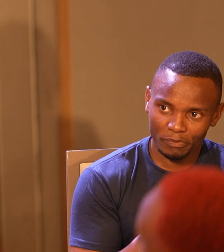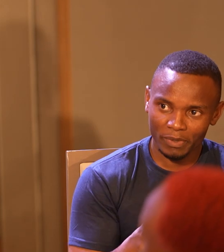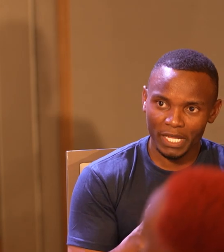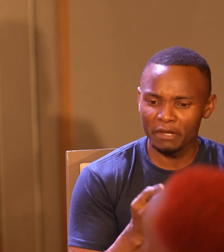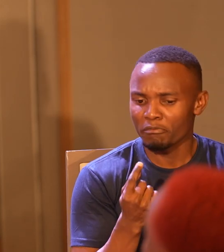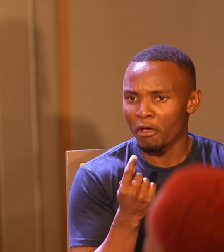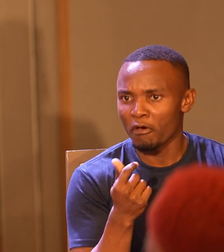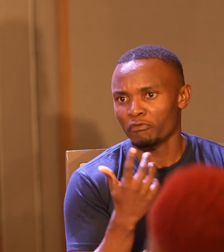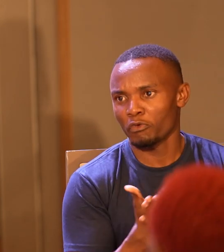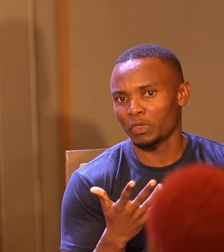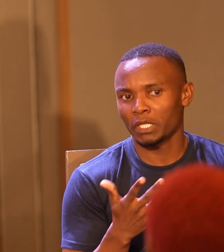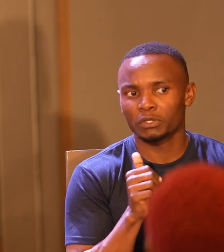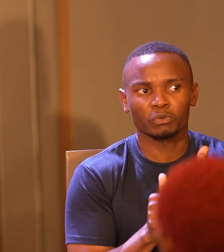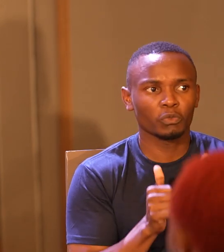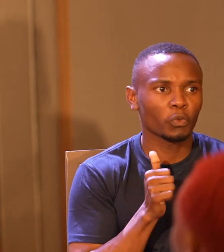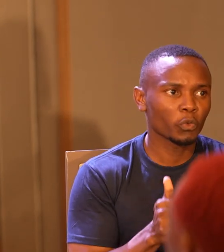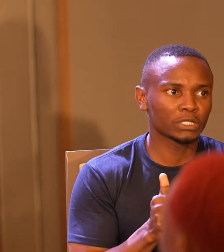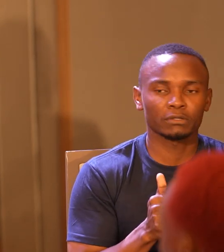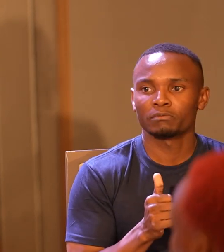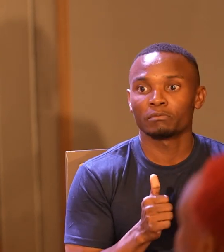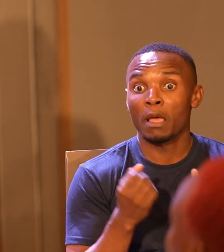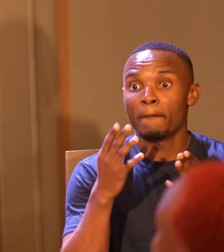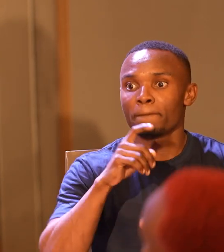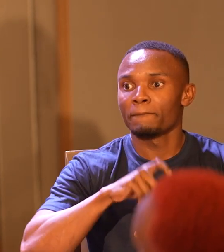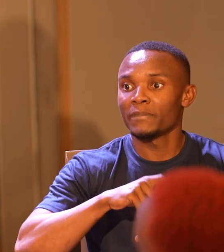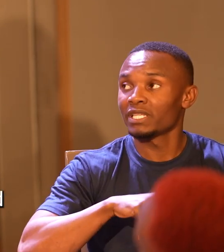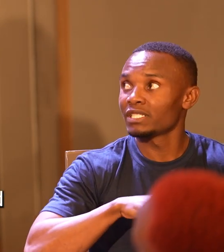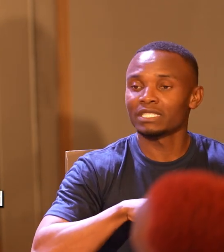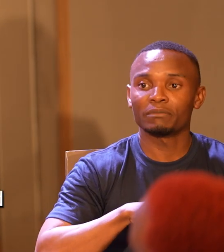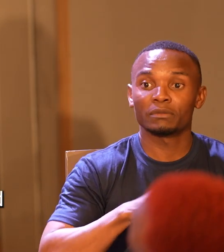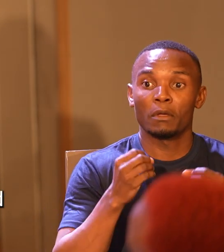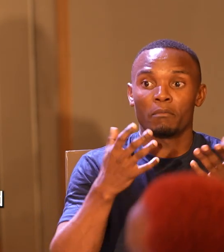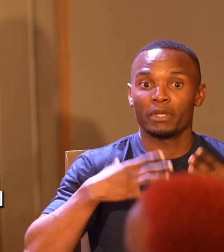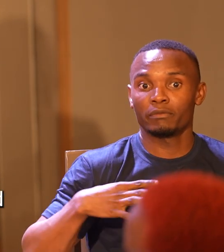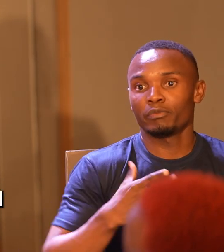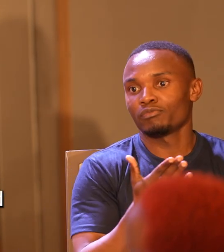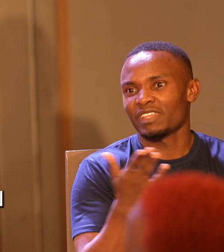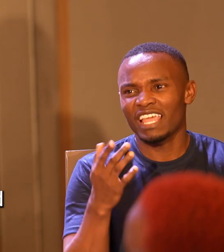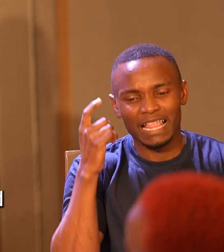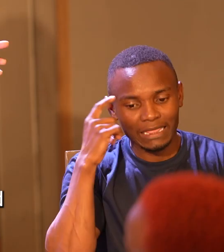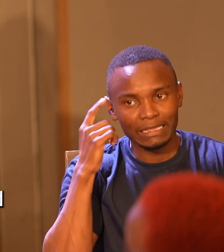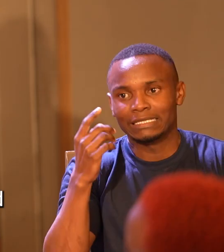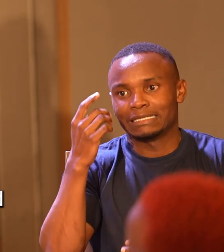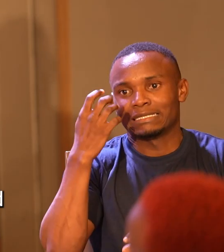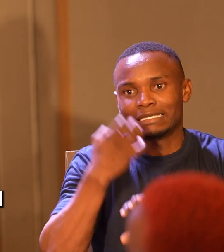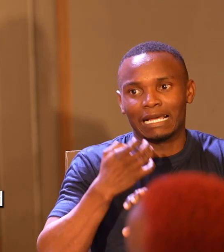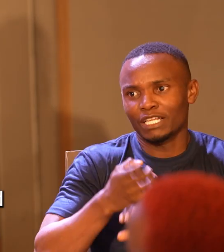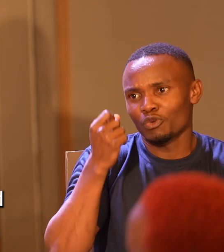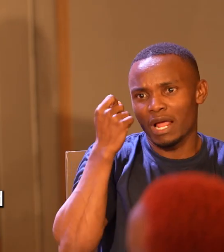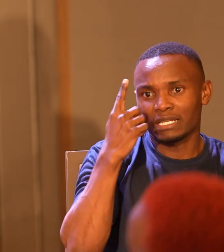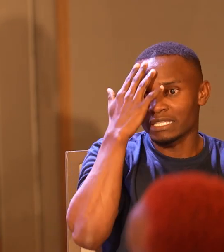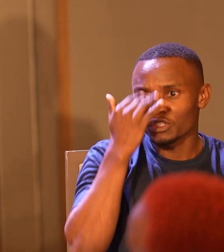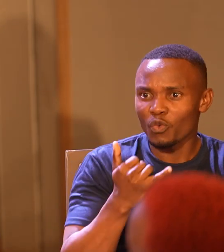explain a few things which in most of the time many of us find difficult to understand why